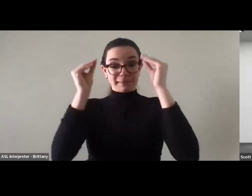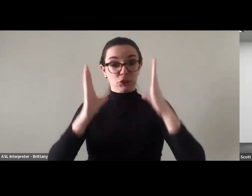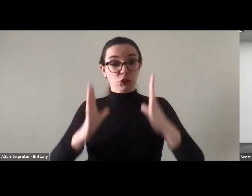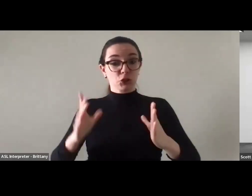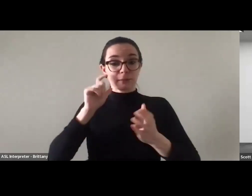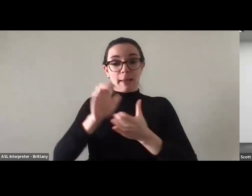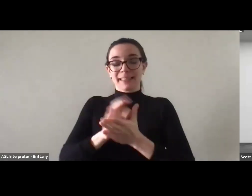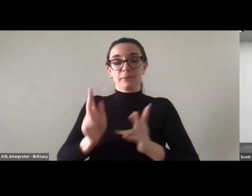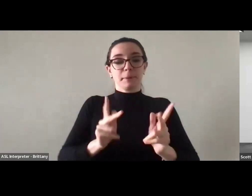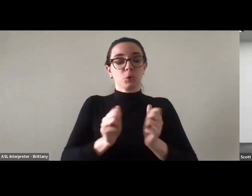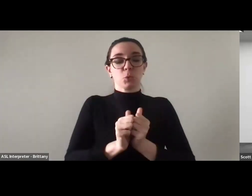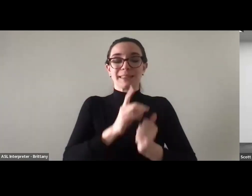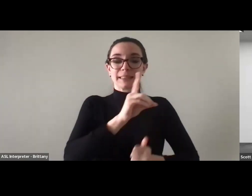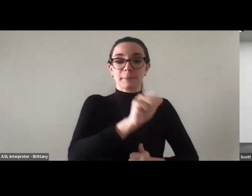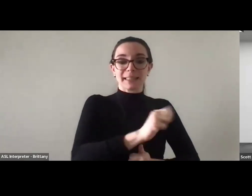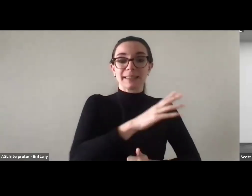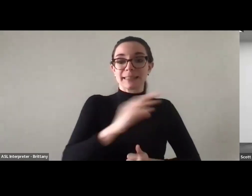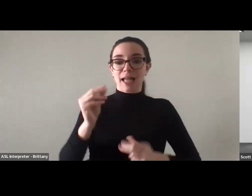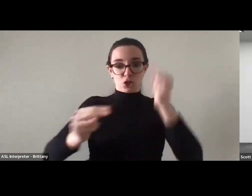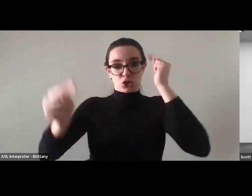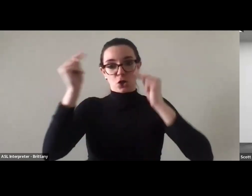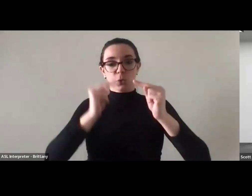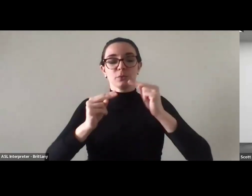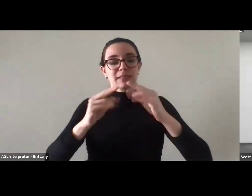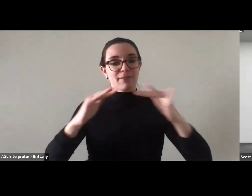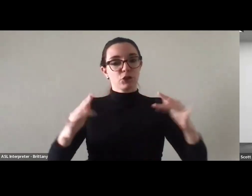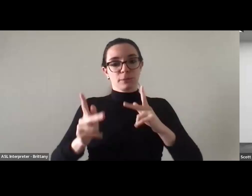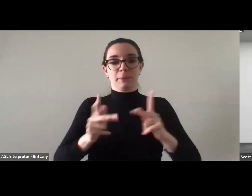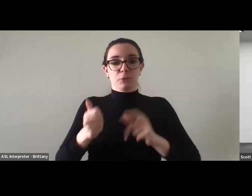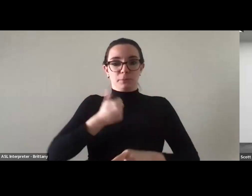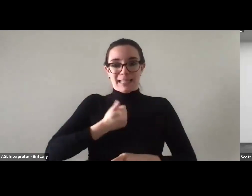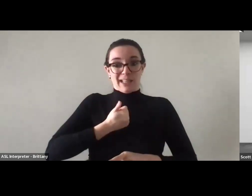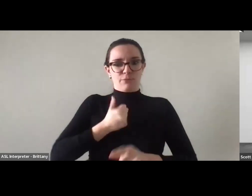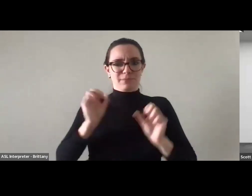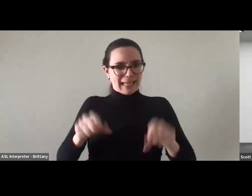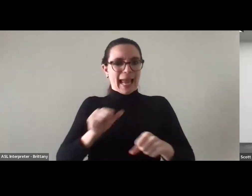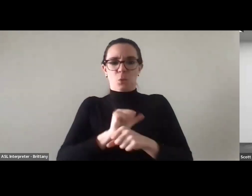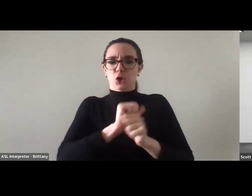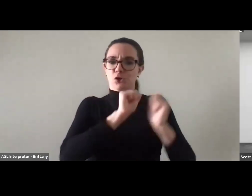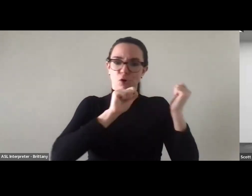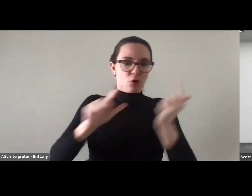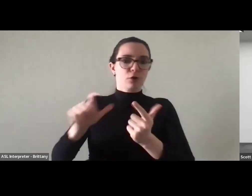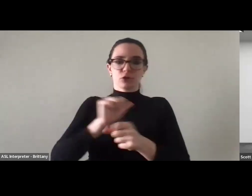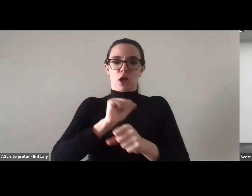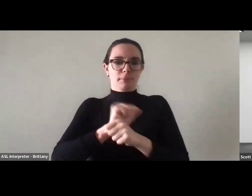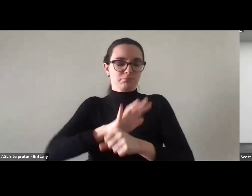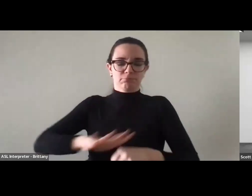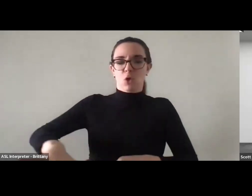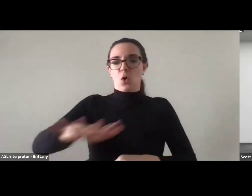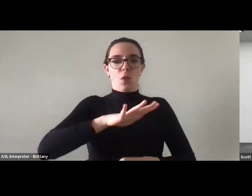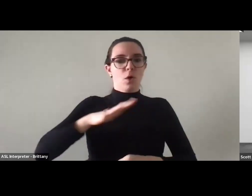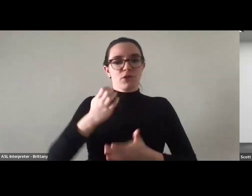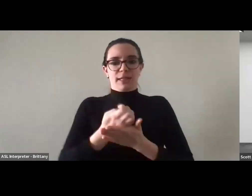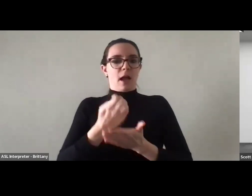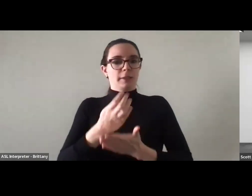disabilities, including neurodivergent people like myself, can work in all jobs across the economy in the United States that fit